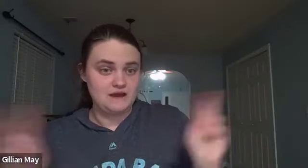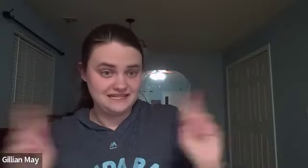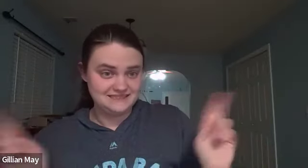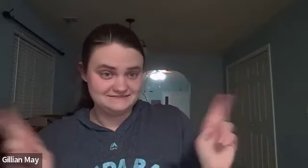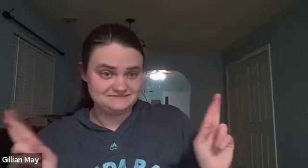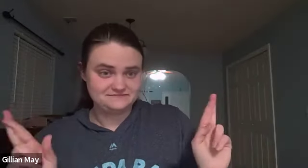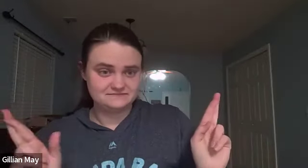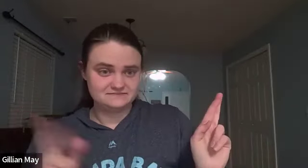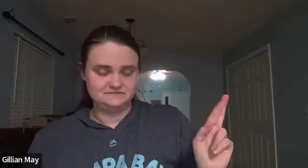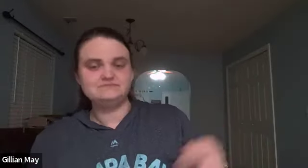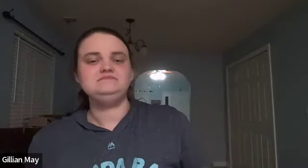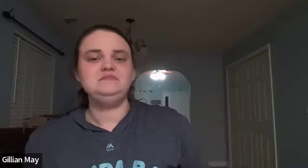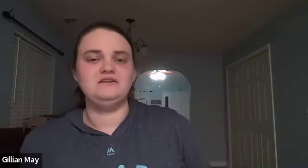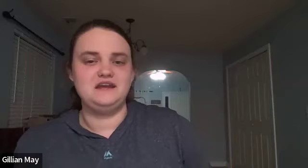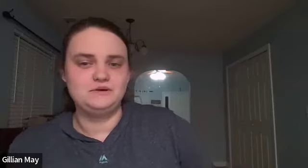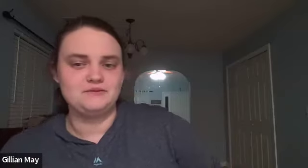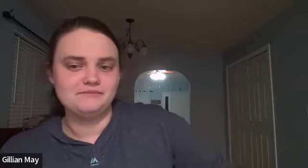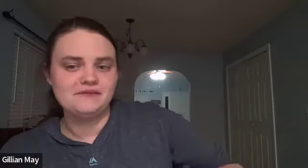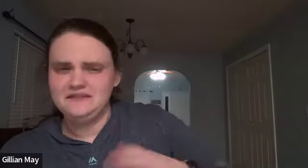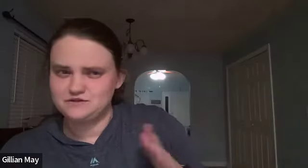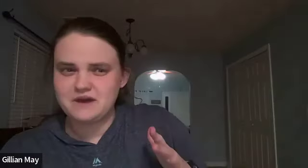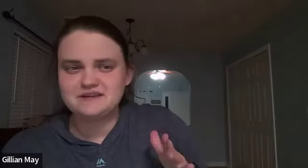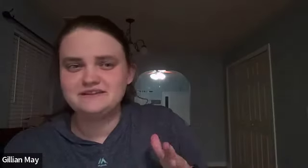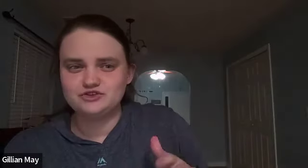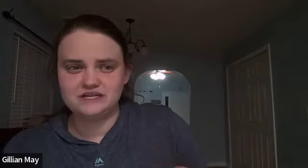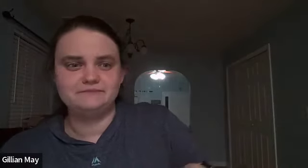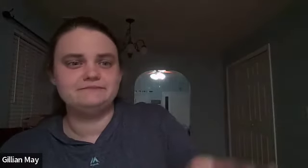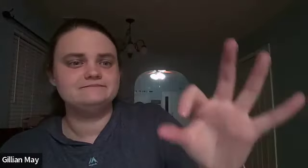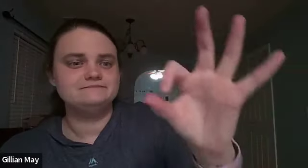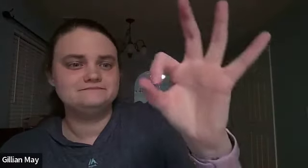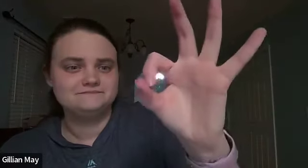ready? Okay, here we go. This one might be a little tricky.